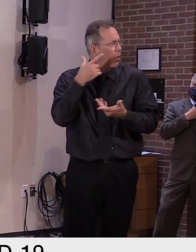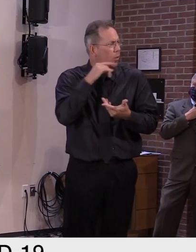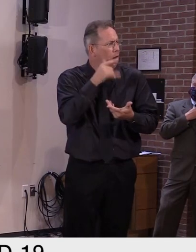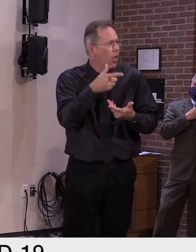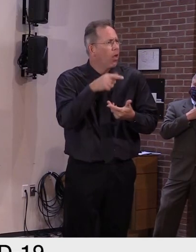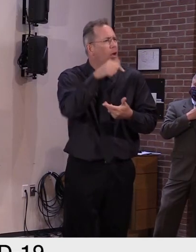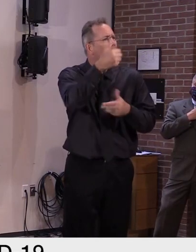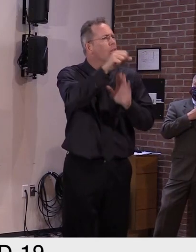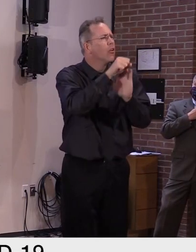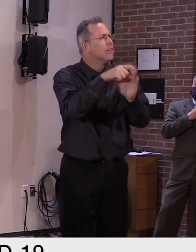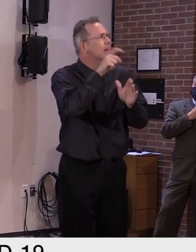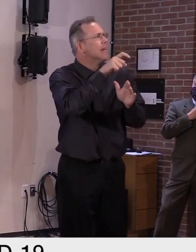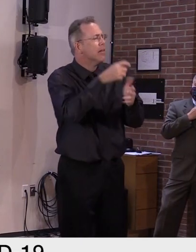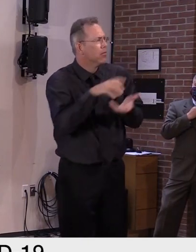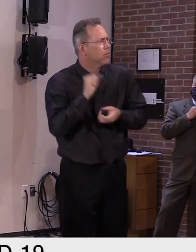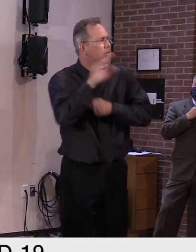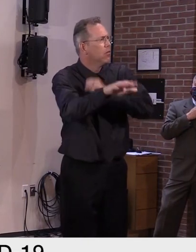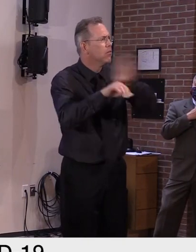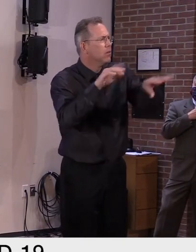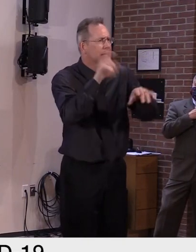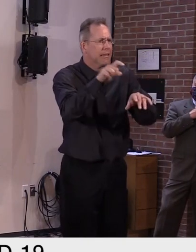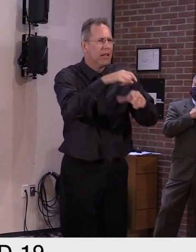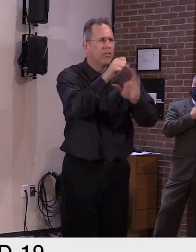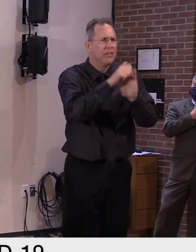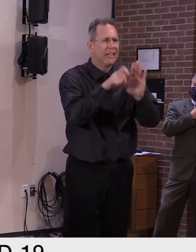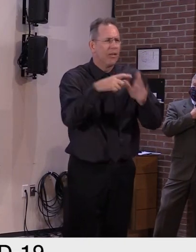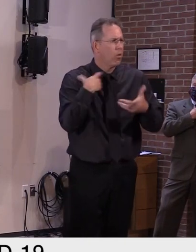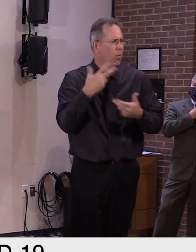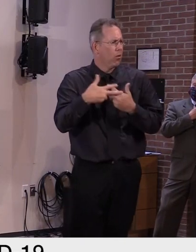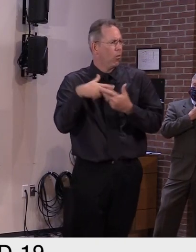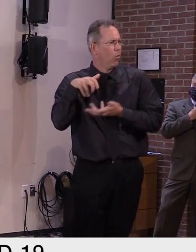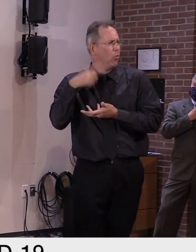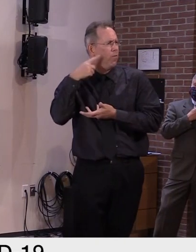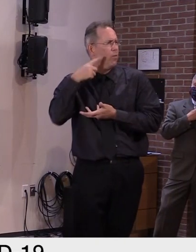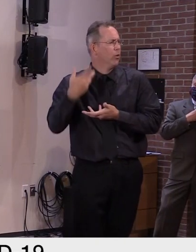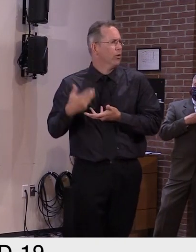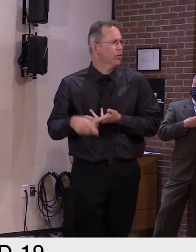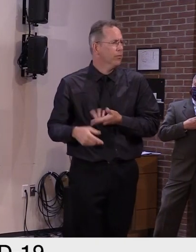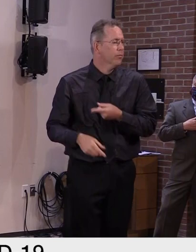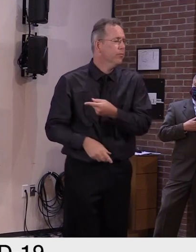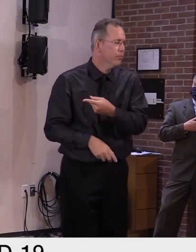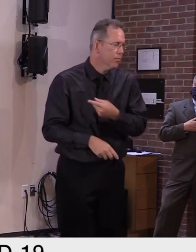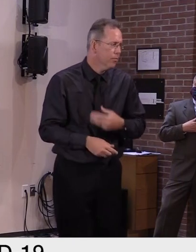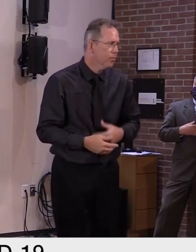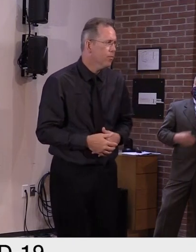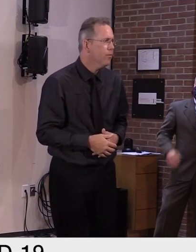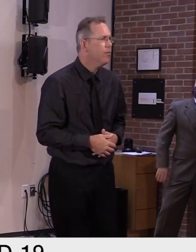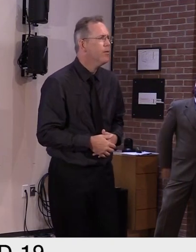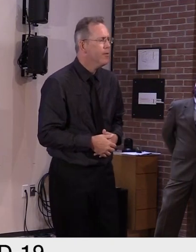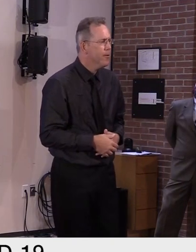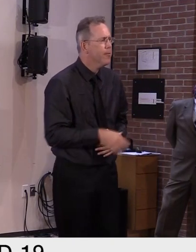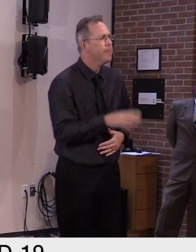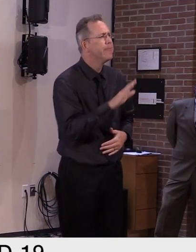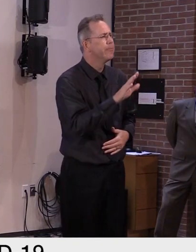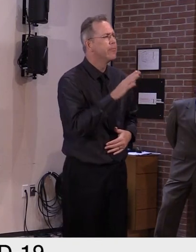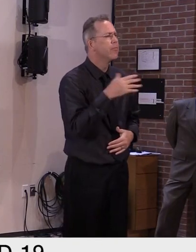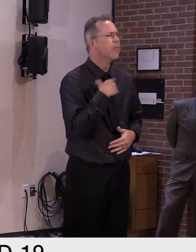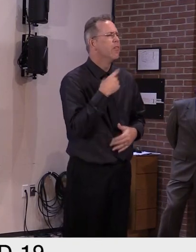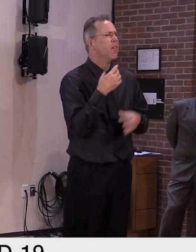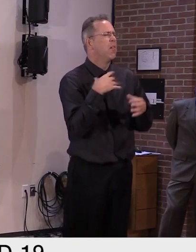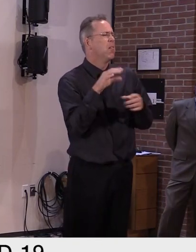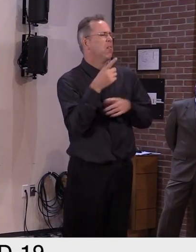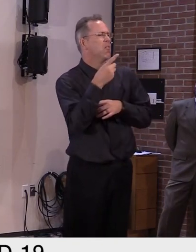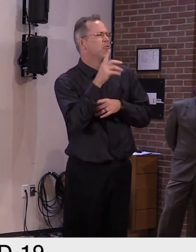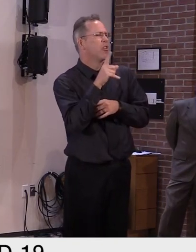But I just want to make sure that we're keeping this in perspective as well. We're starting to inventory this. We may